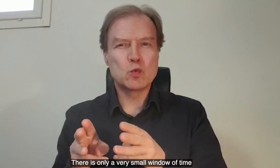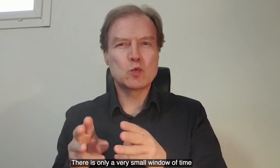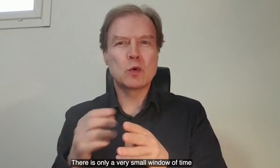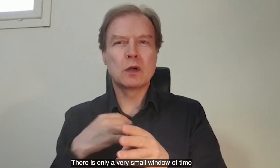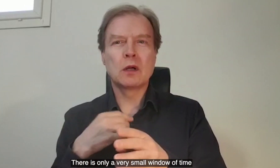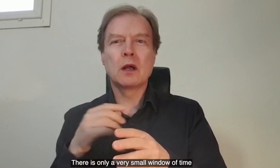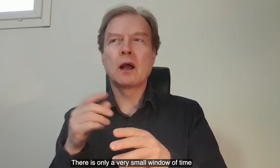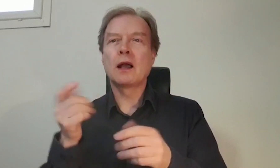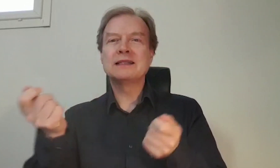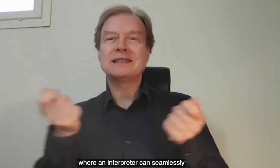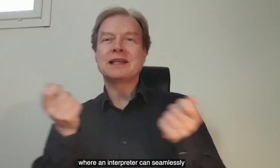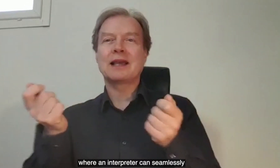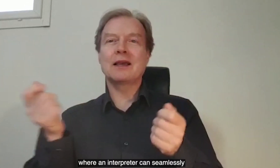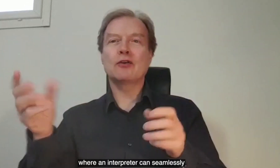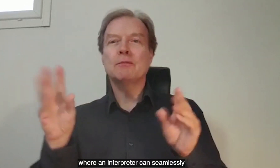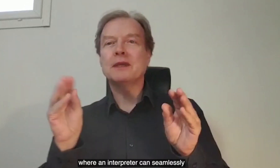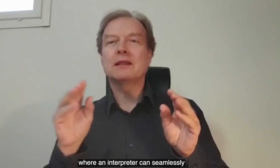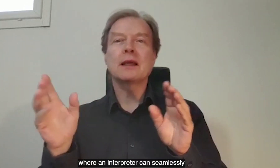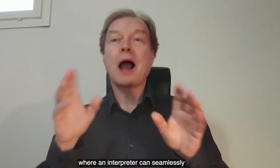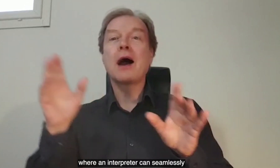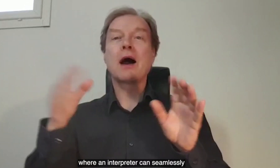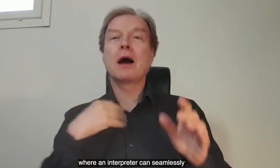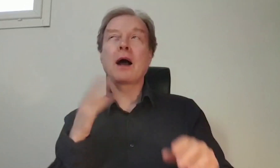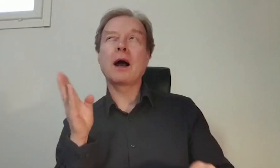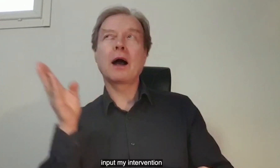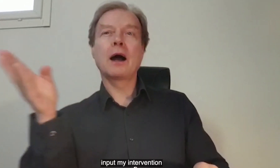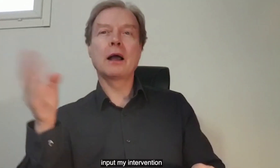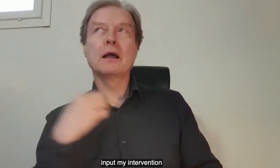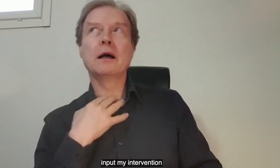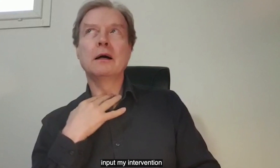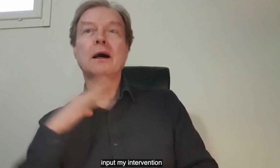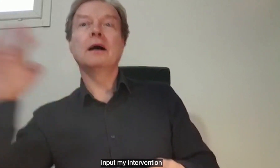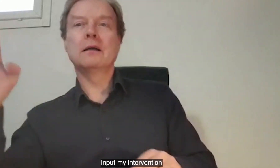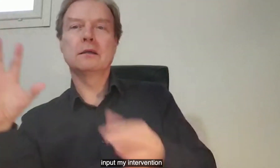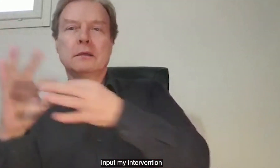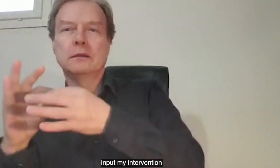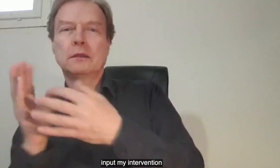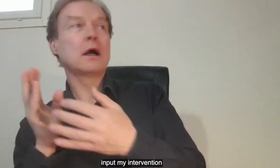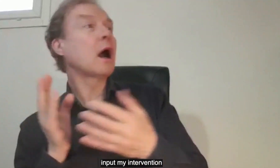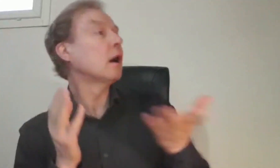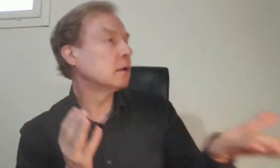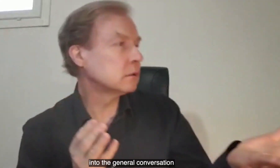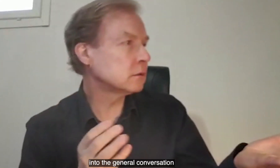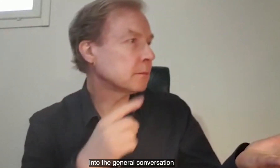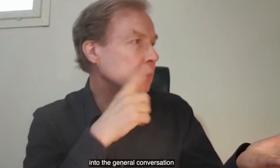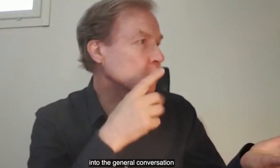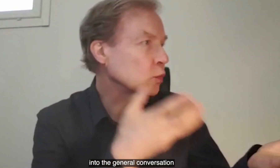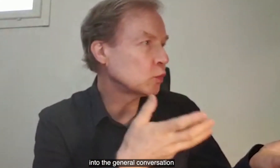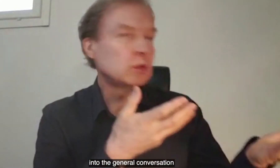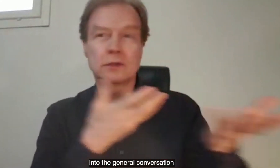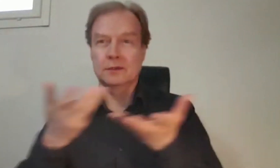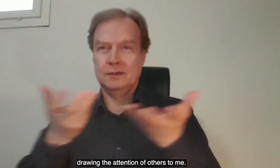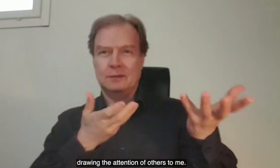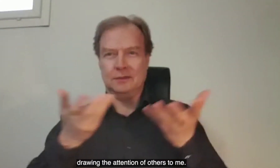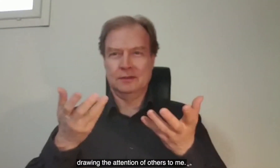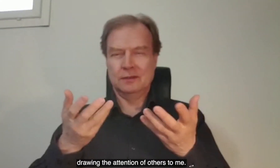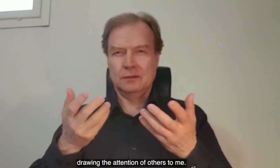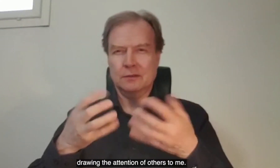ability for interpreters is knowing the right time to intervene. There is only a very small window of time when an interpreter can